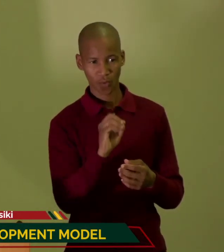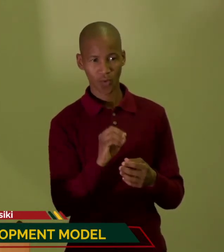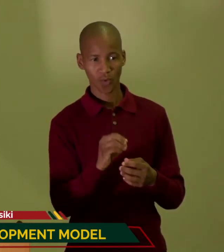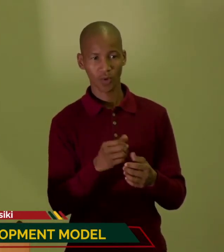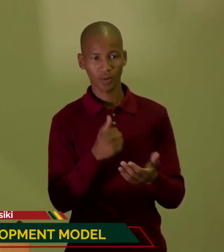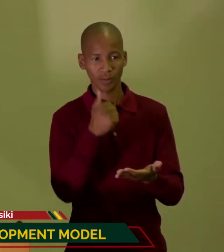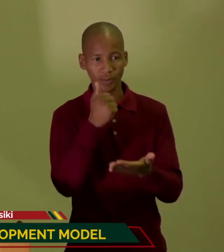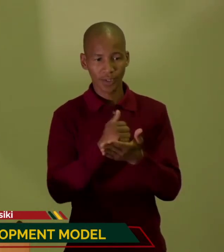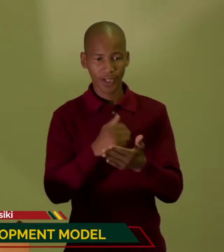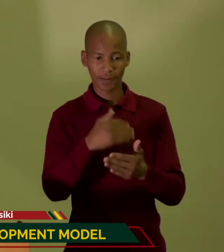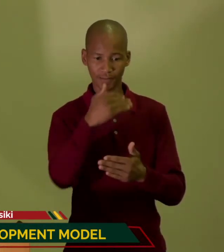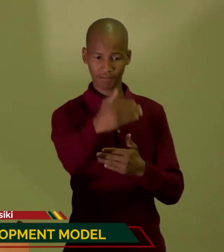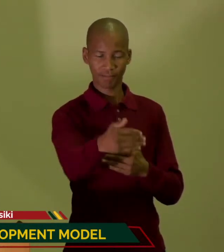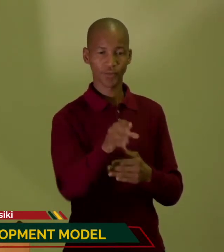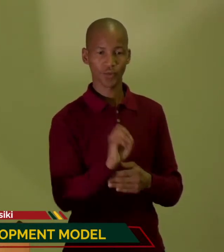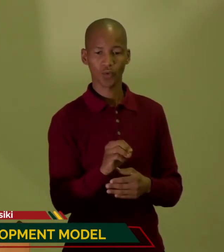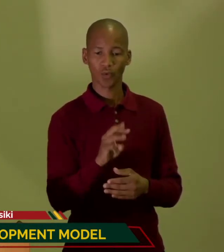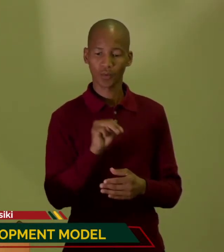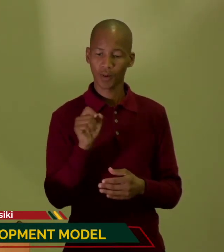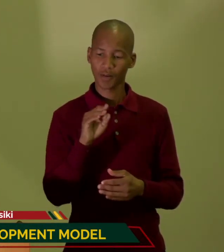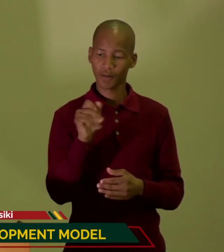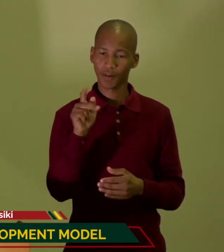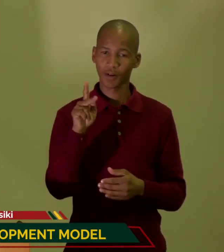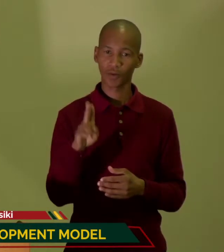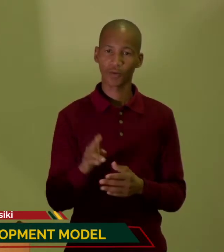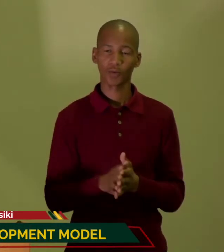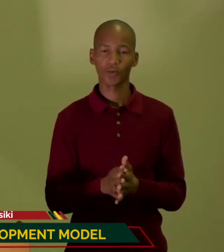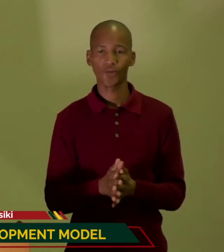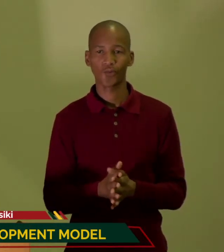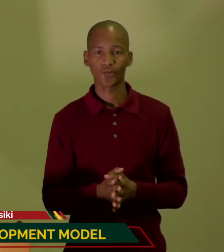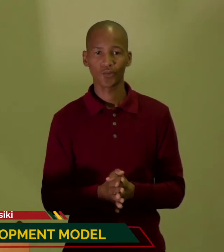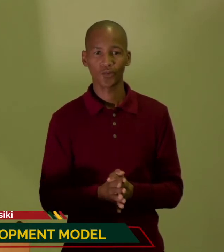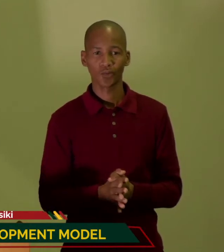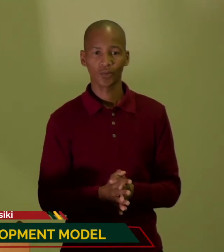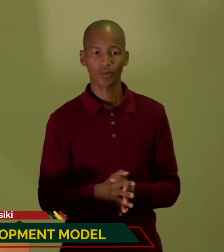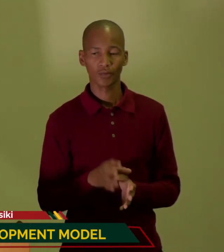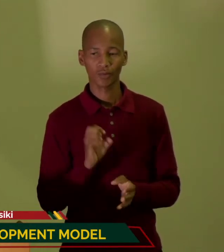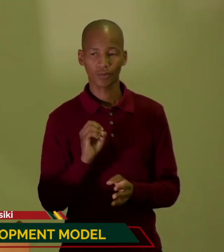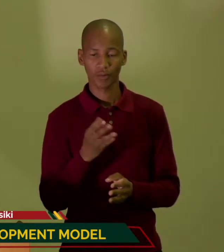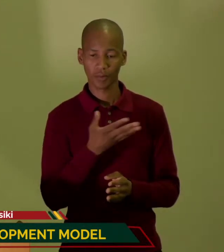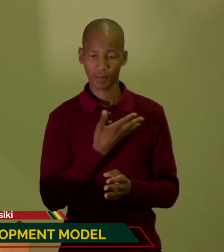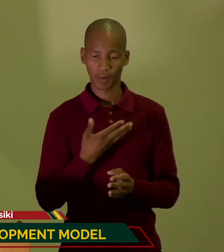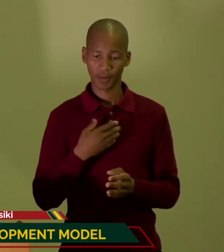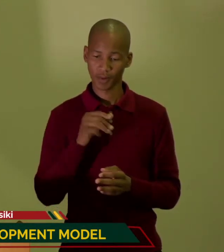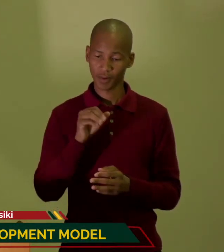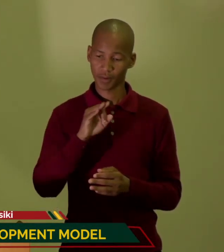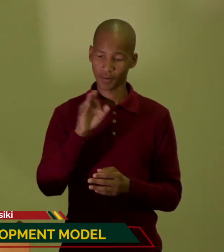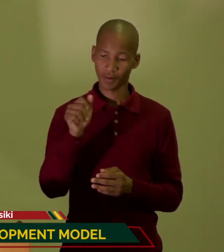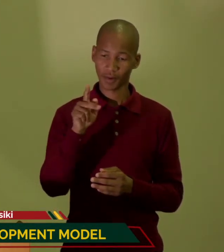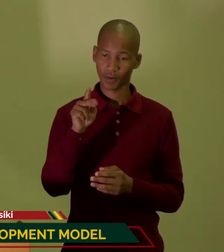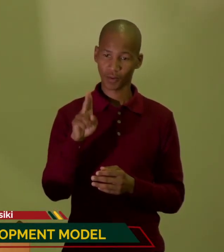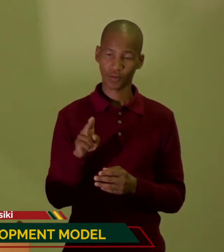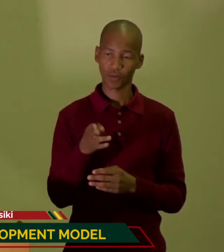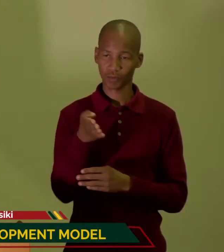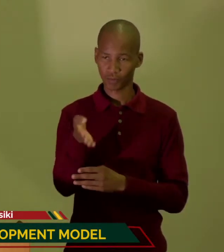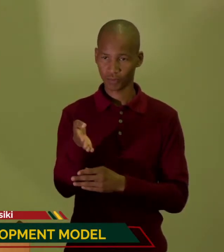kulo layini ongaphambili. So mafaku ukhona from